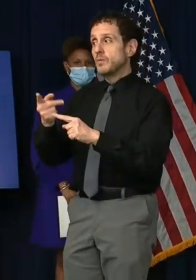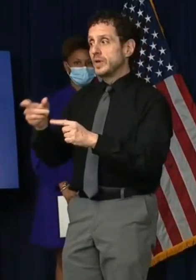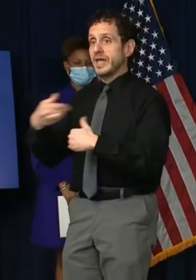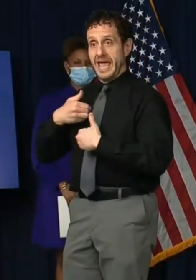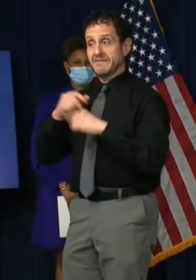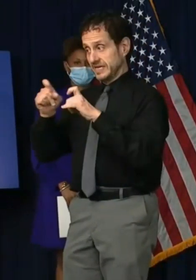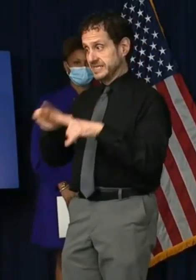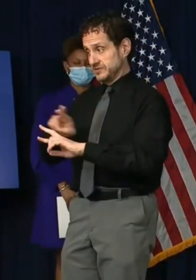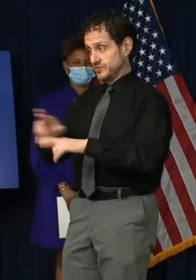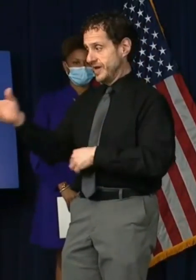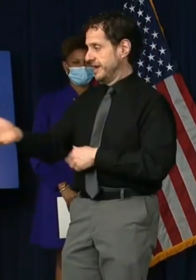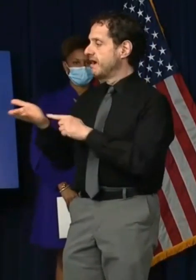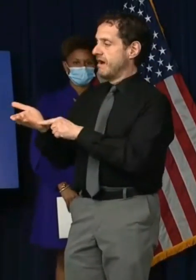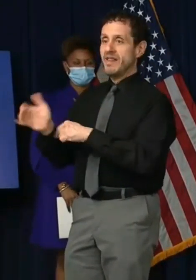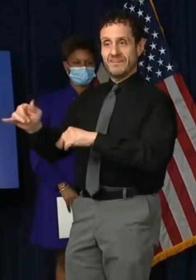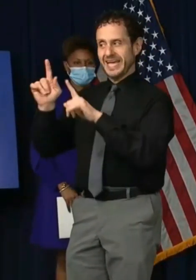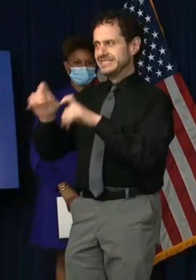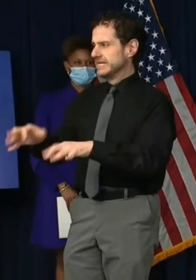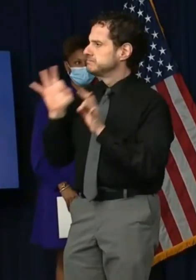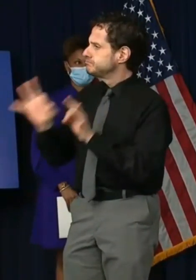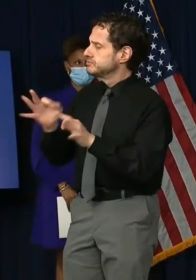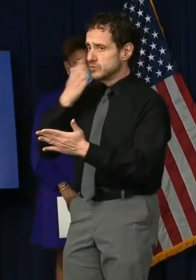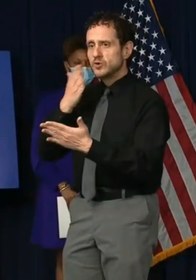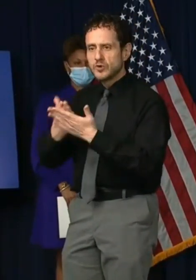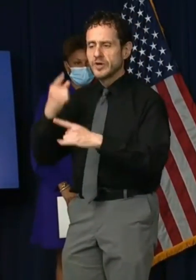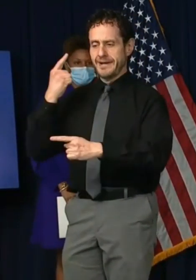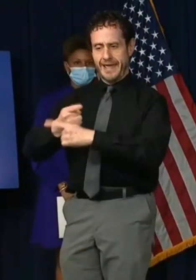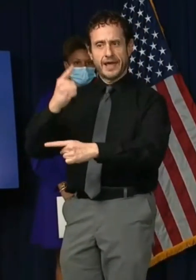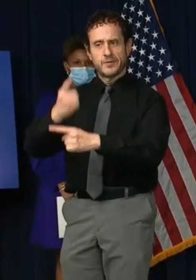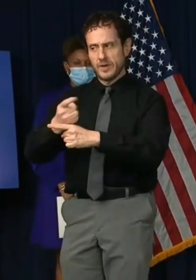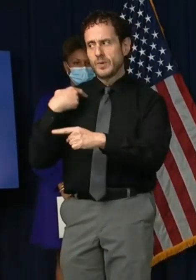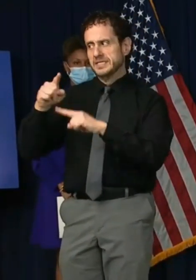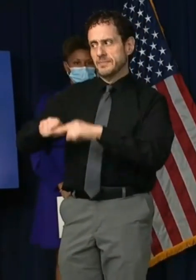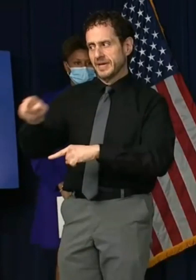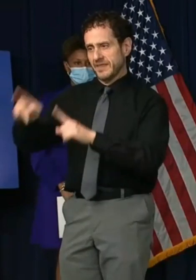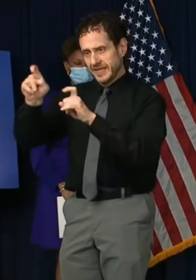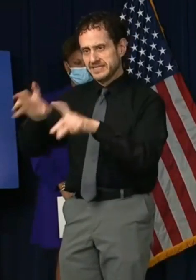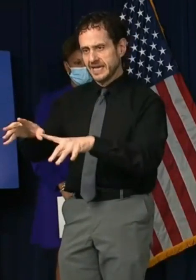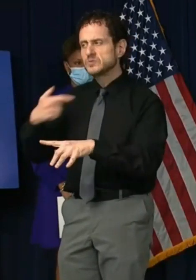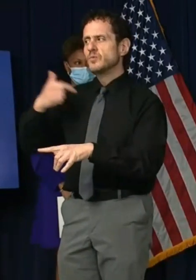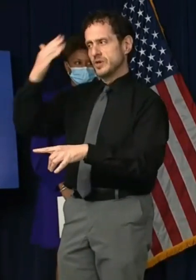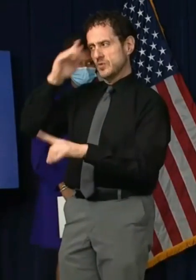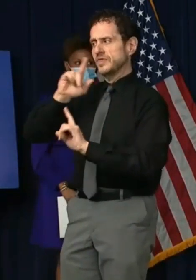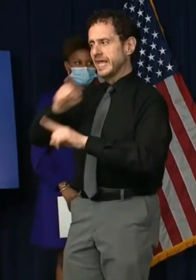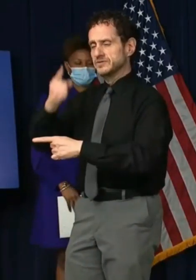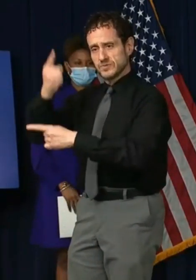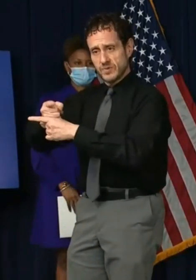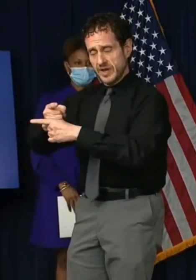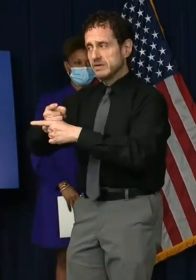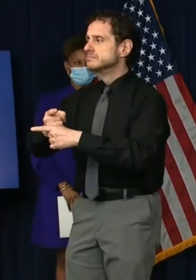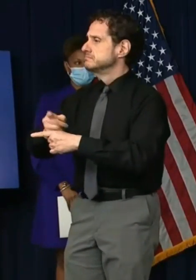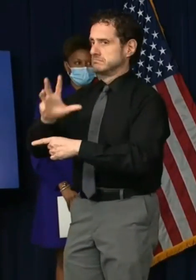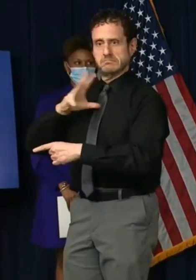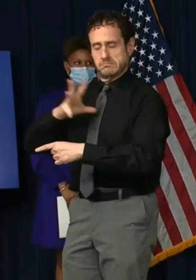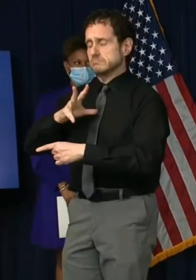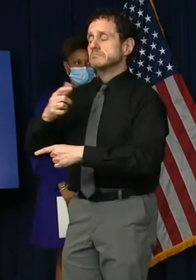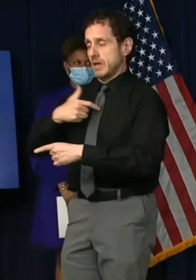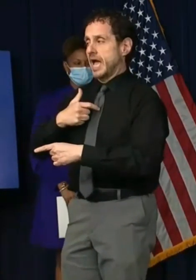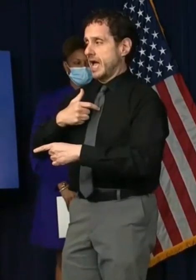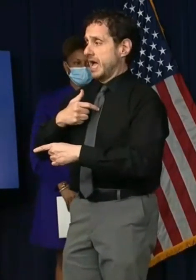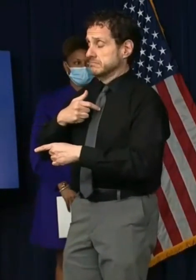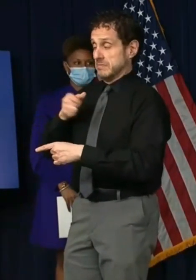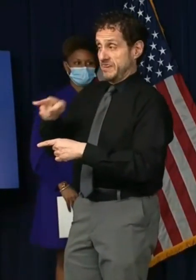As soon as they prove themselves accurate and reliable, I will make it a priority to get them into our communities